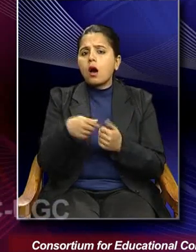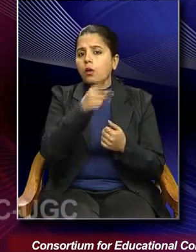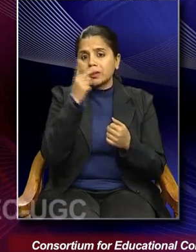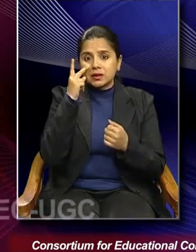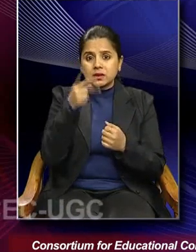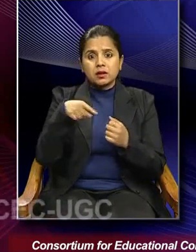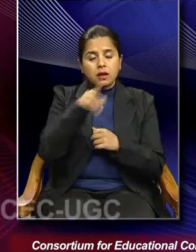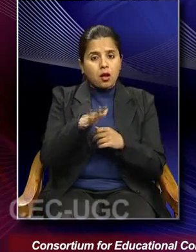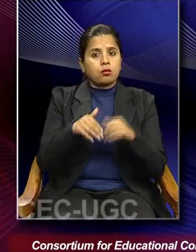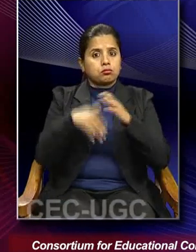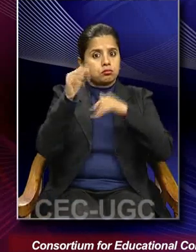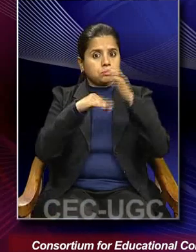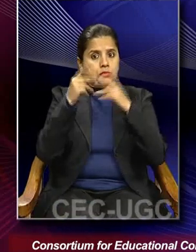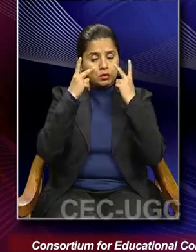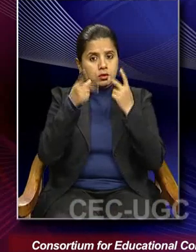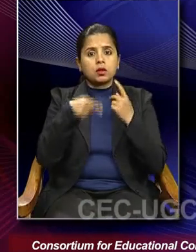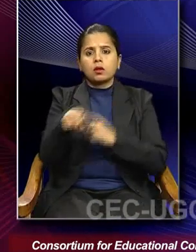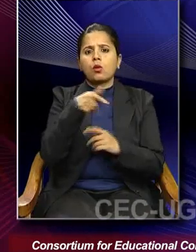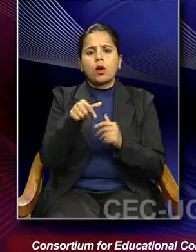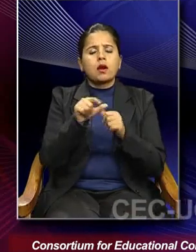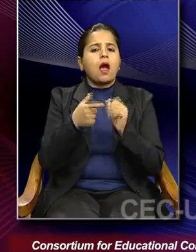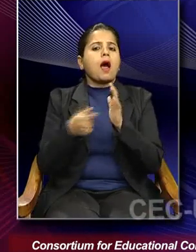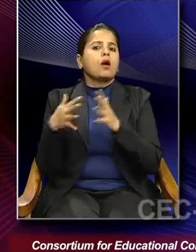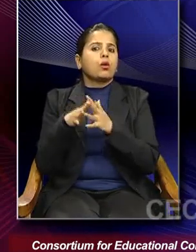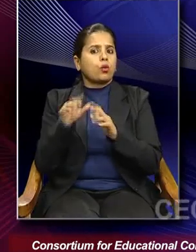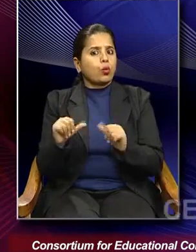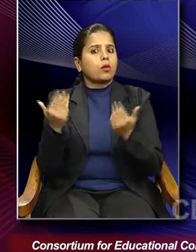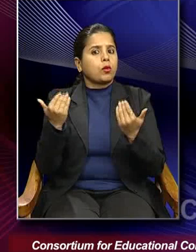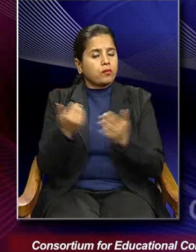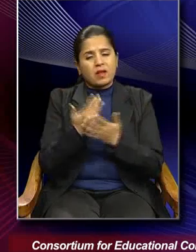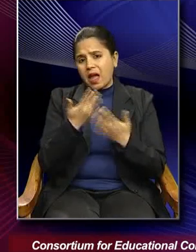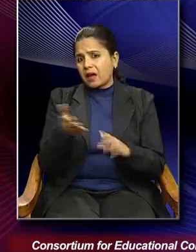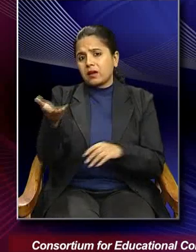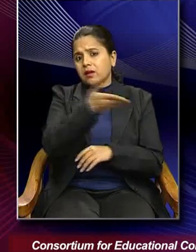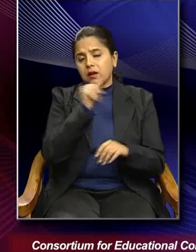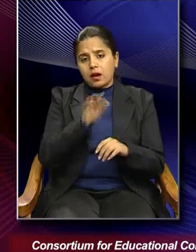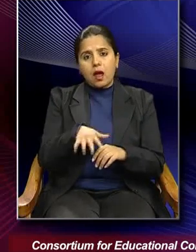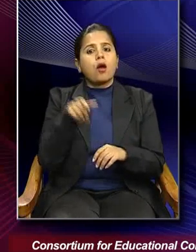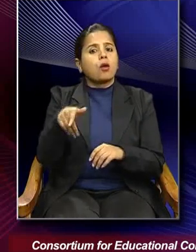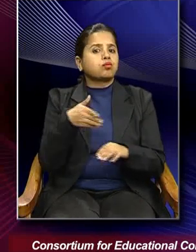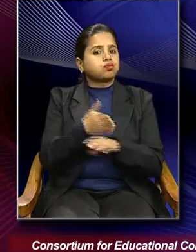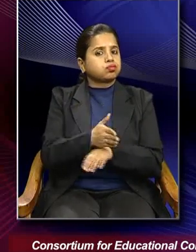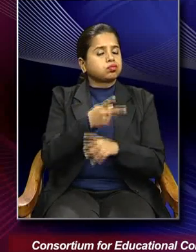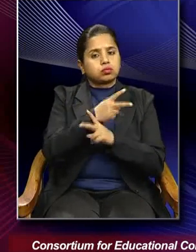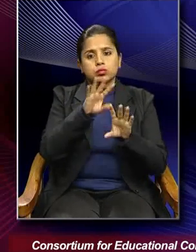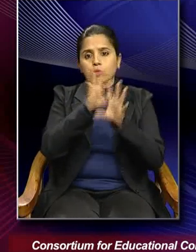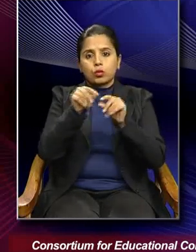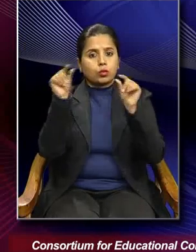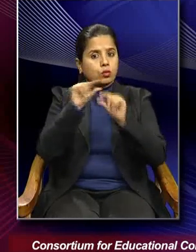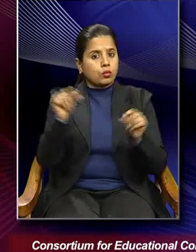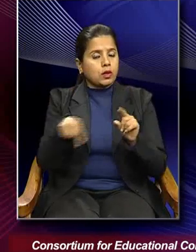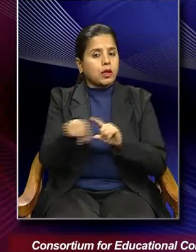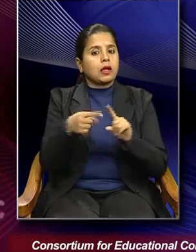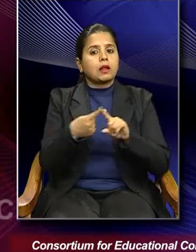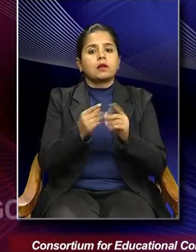the building block of the statement of Arrow. Any one of them is violated, the entire statement or the theorem